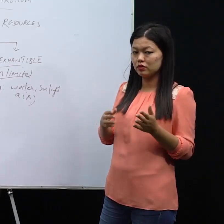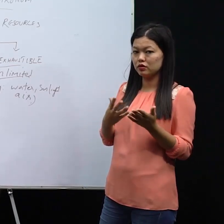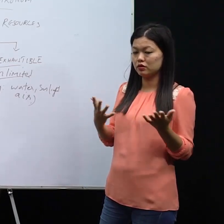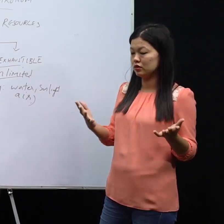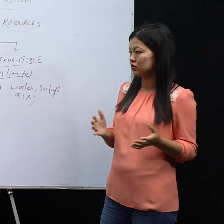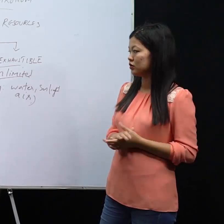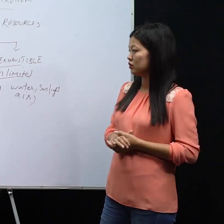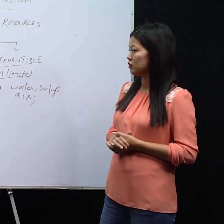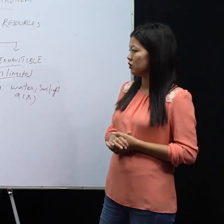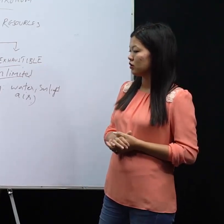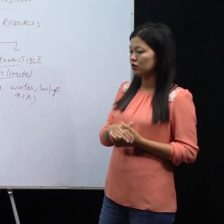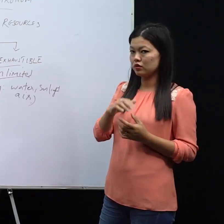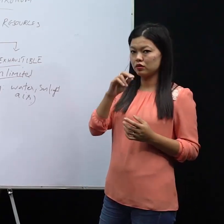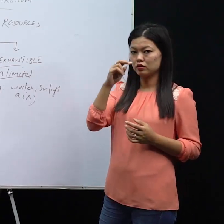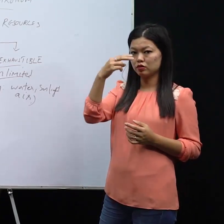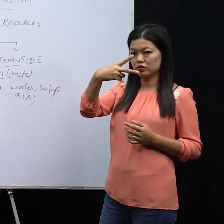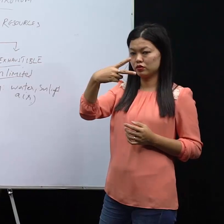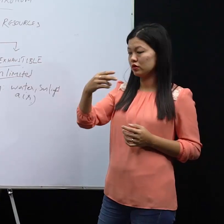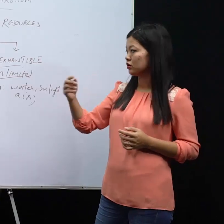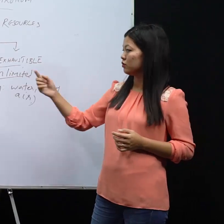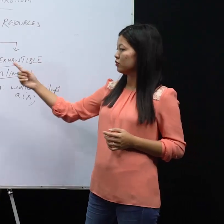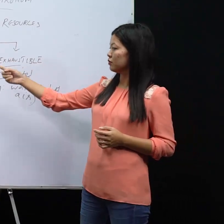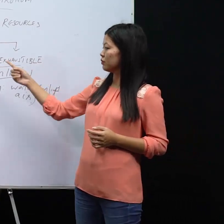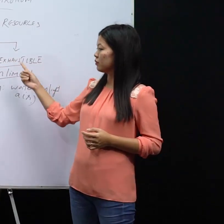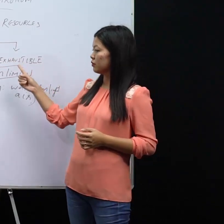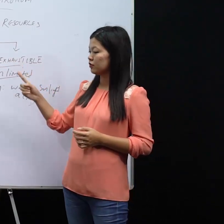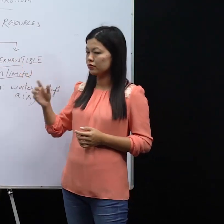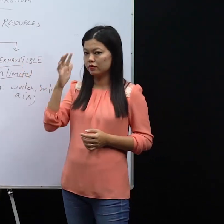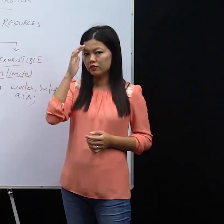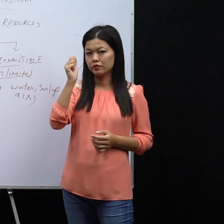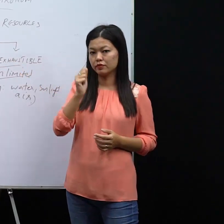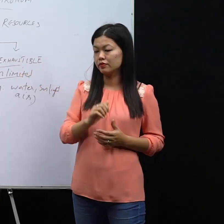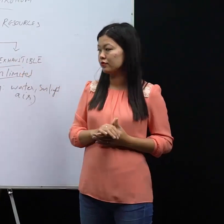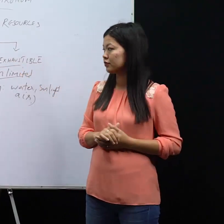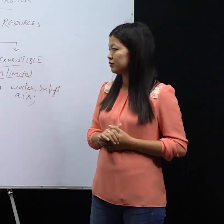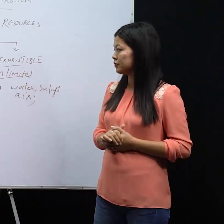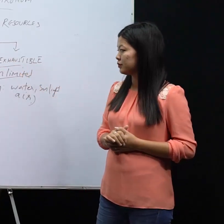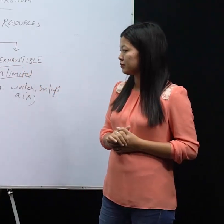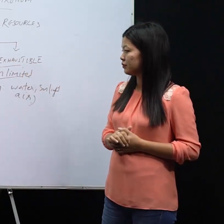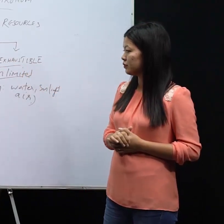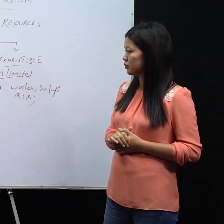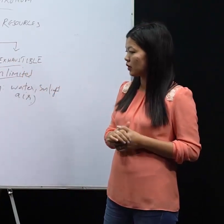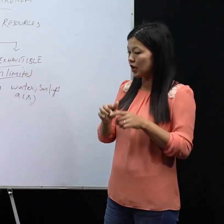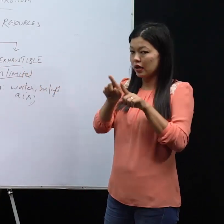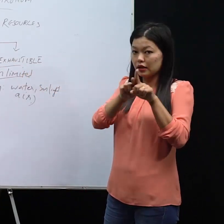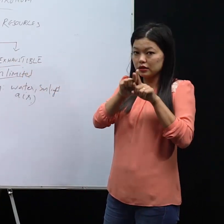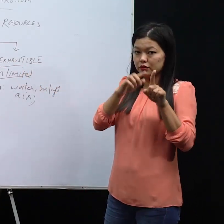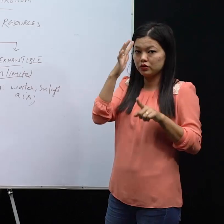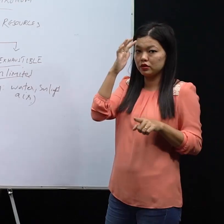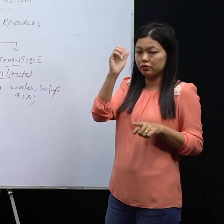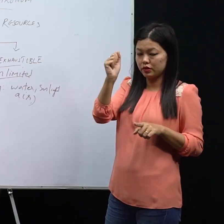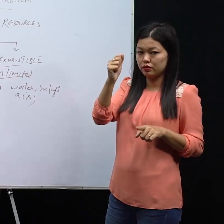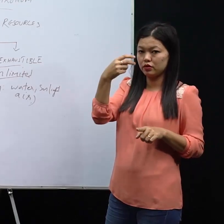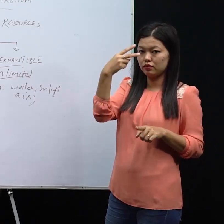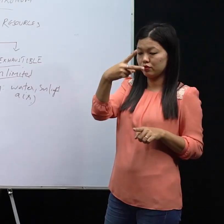that is exhaustible and inexhaustible natural resources. So please be clear with these points, because now we are